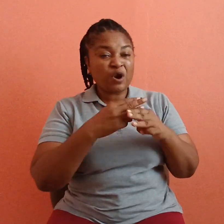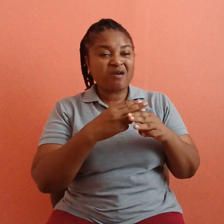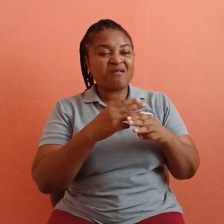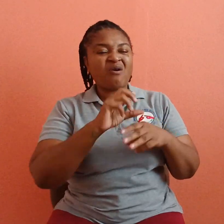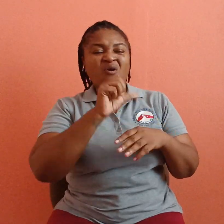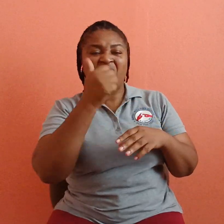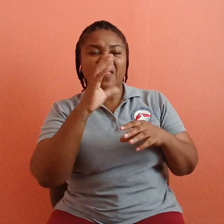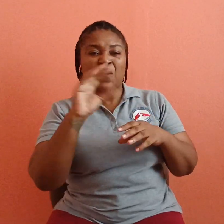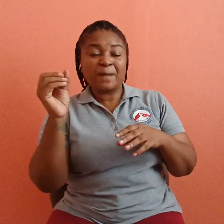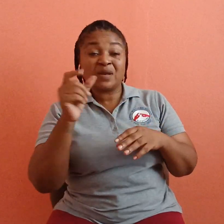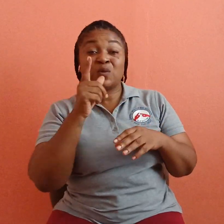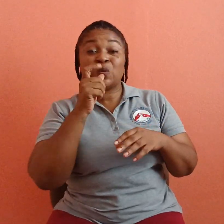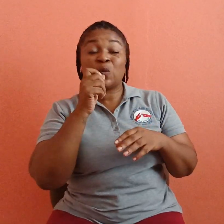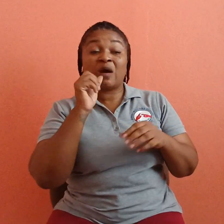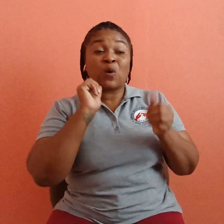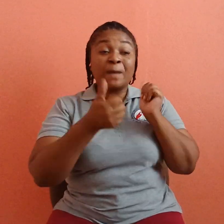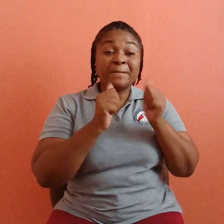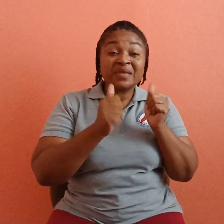our friends.